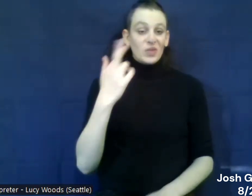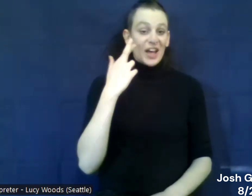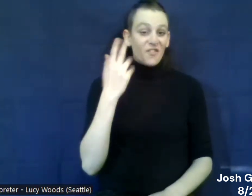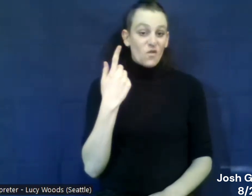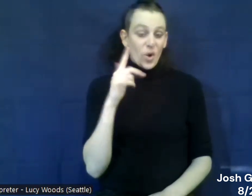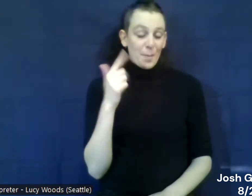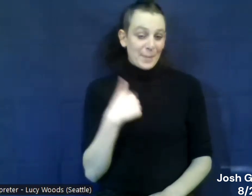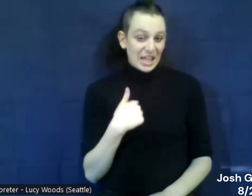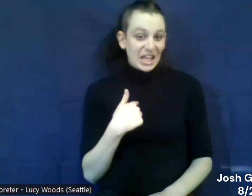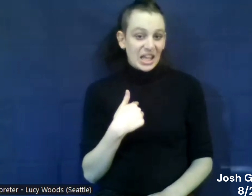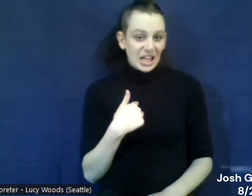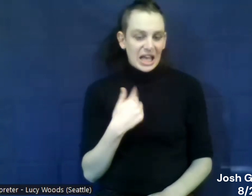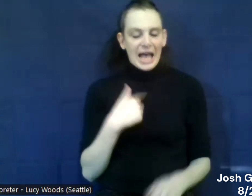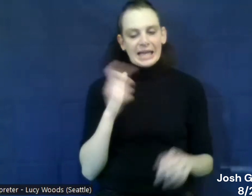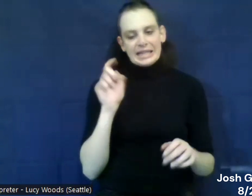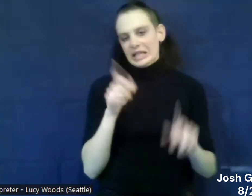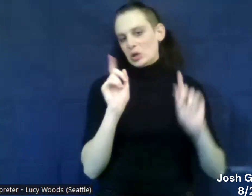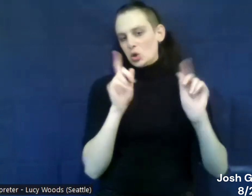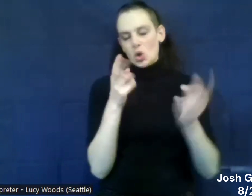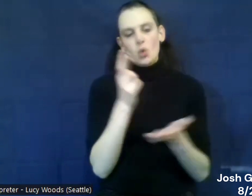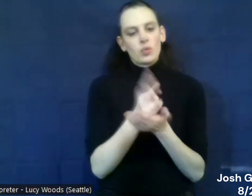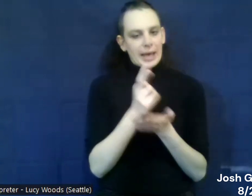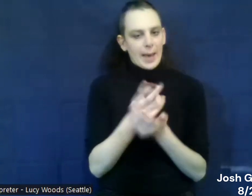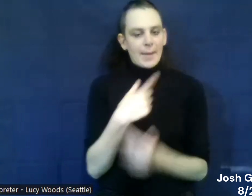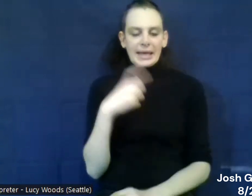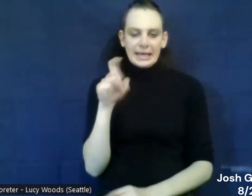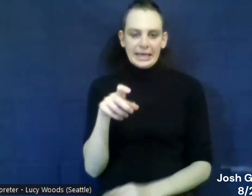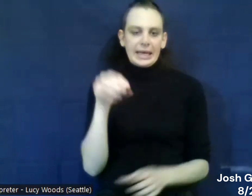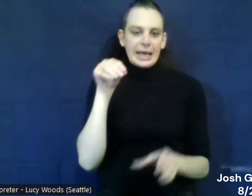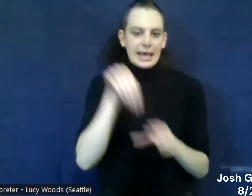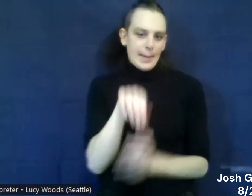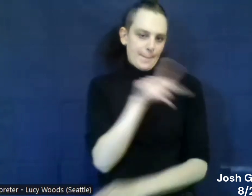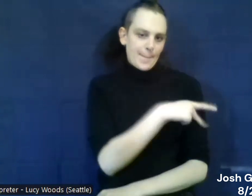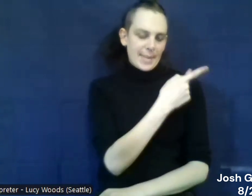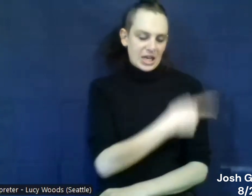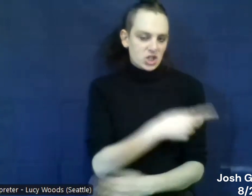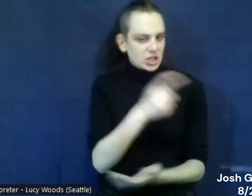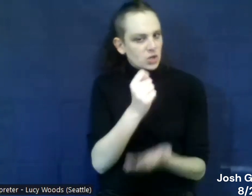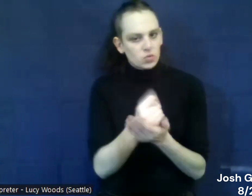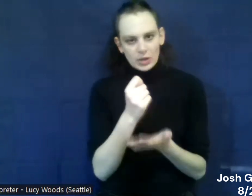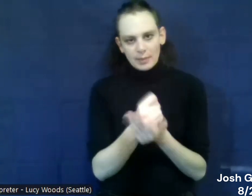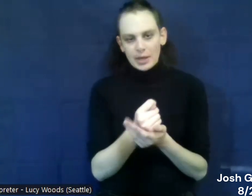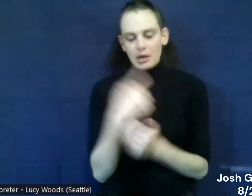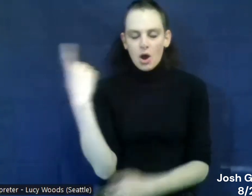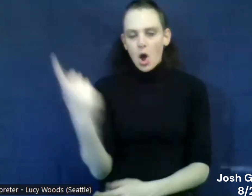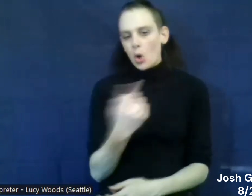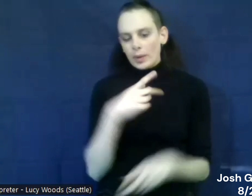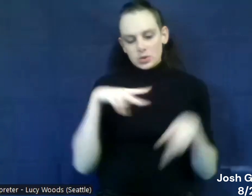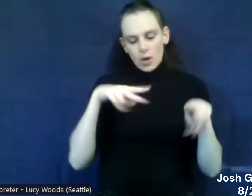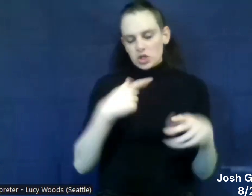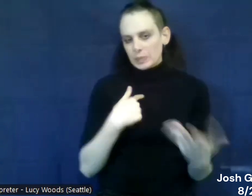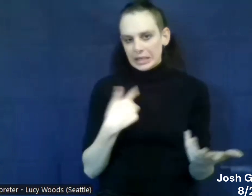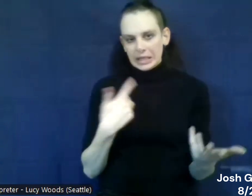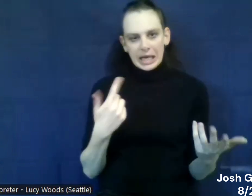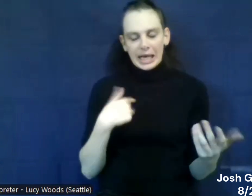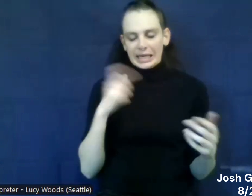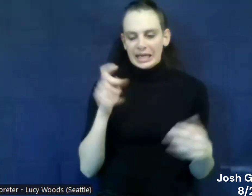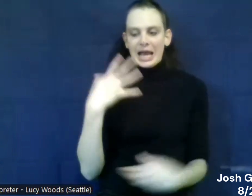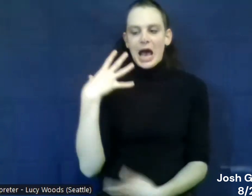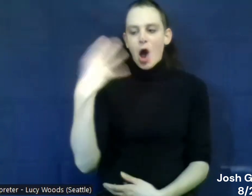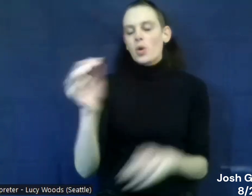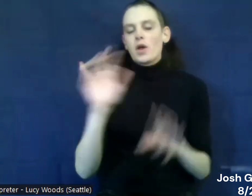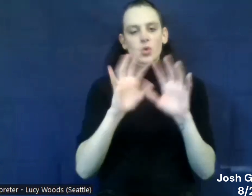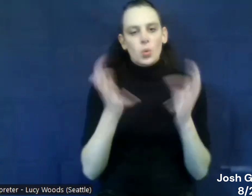go to rehab. I needed to do an inpatient treatment. I needed to detox and get out of the world for a